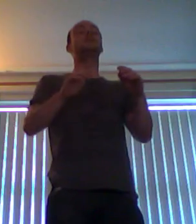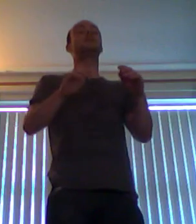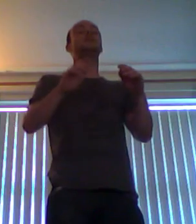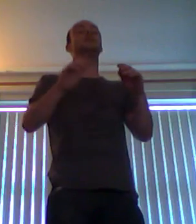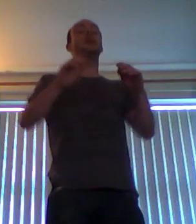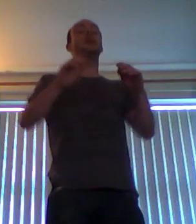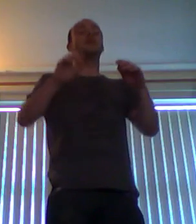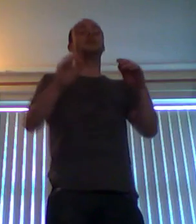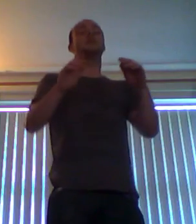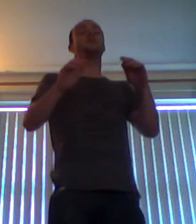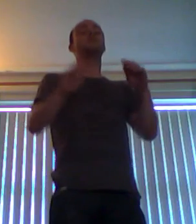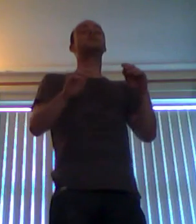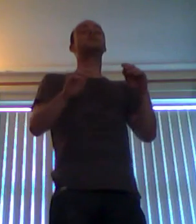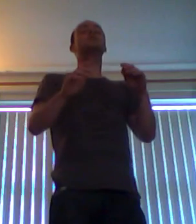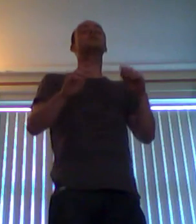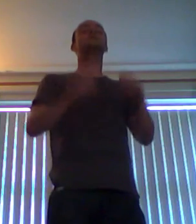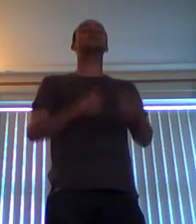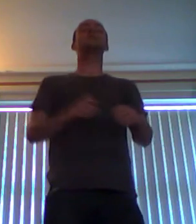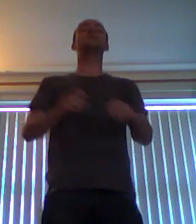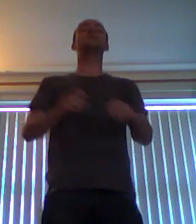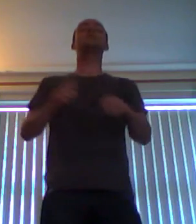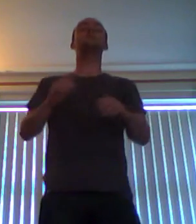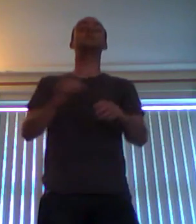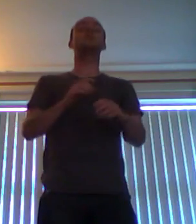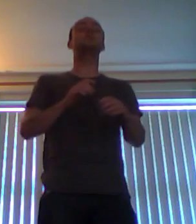way. Yes, words can't bring you